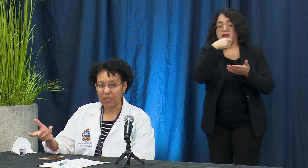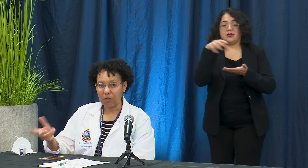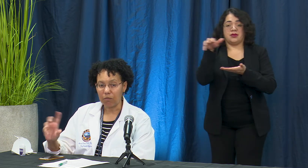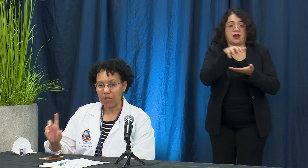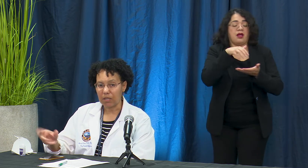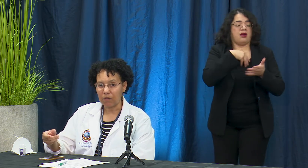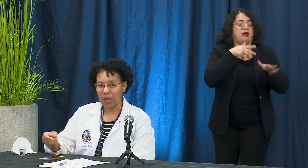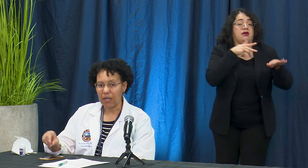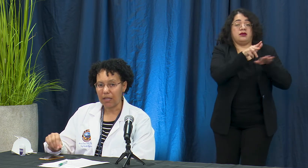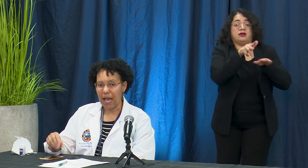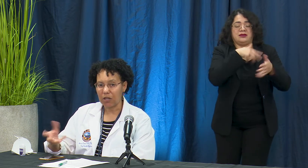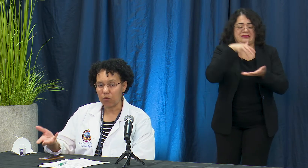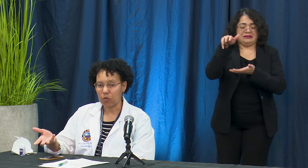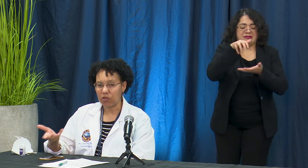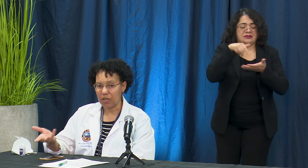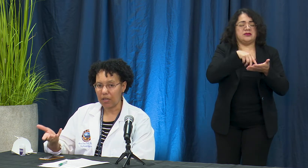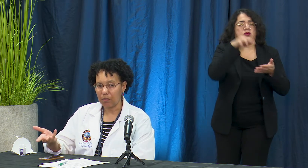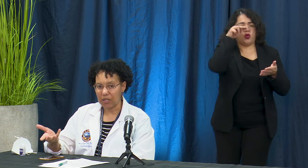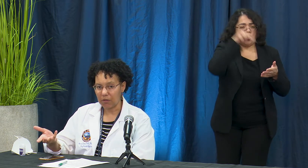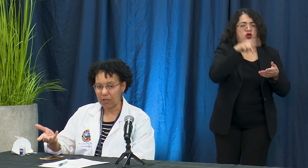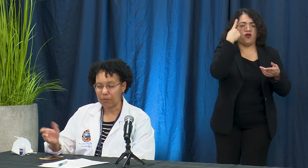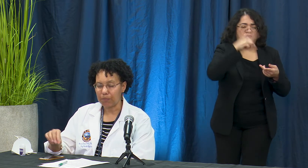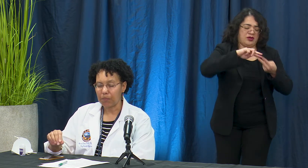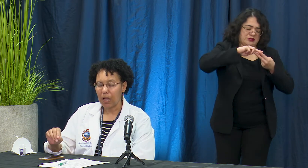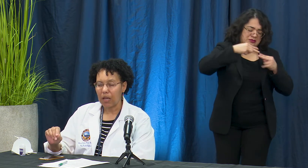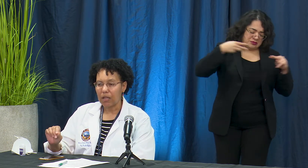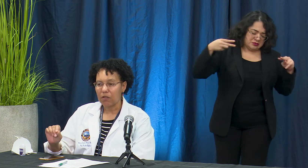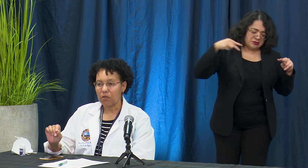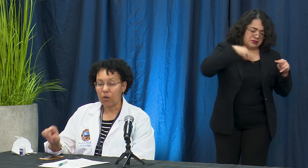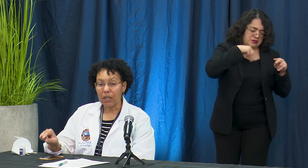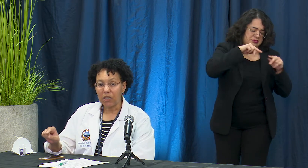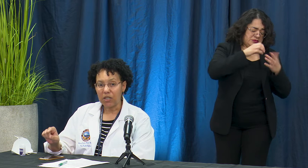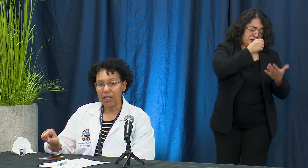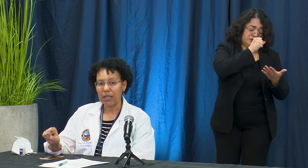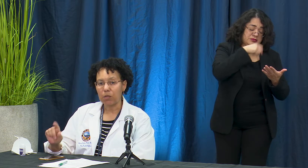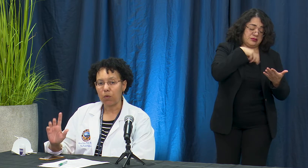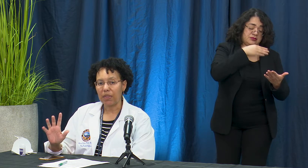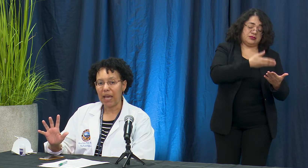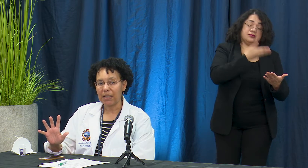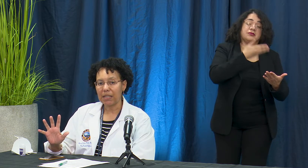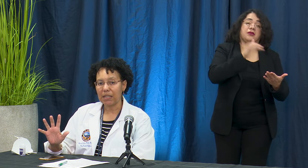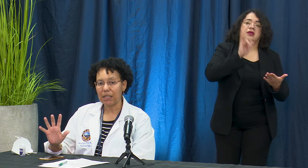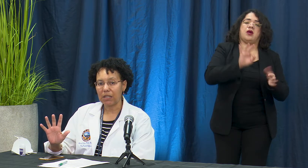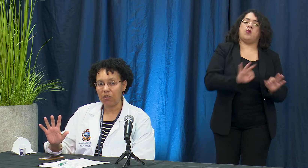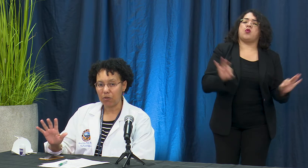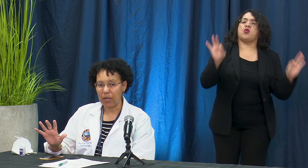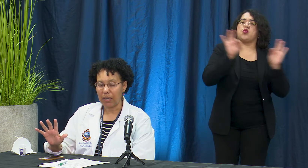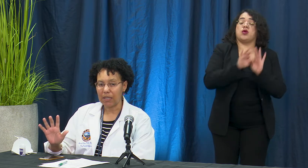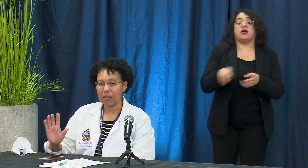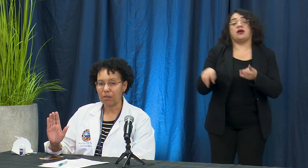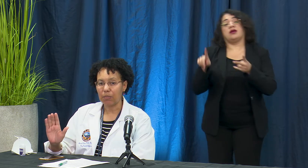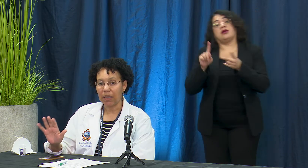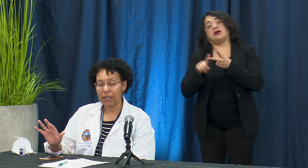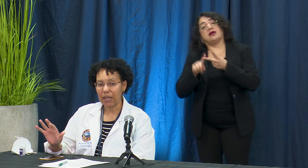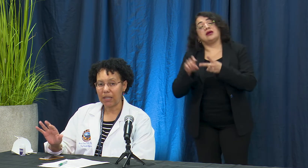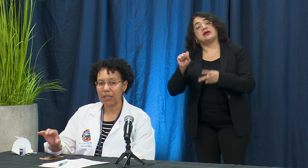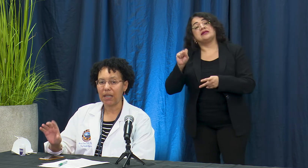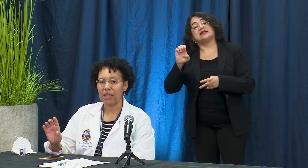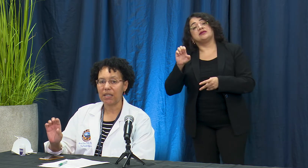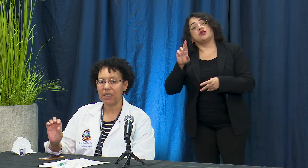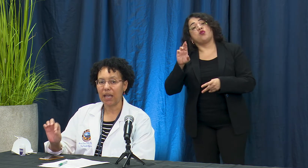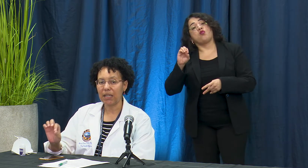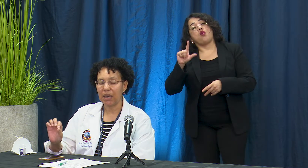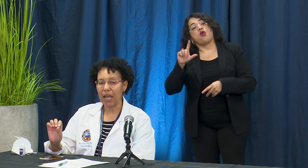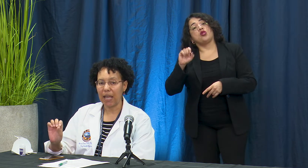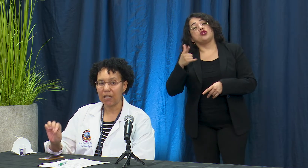very sensitive because it's finding the actual genetic material. Serology tests, what that's doing is it's a blood test,